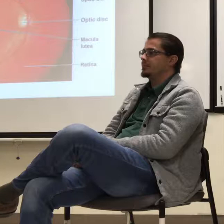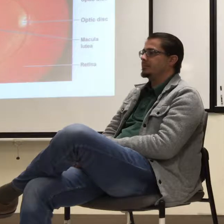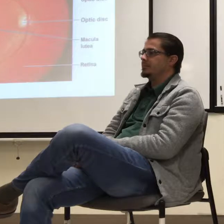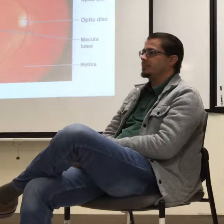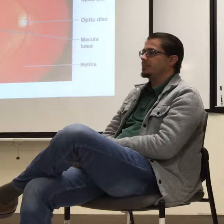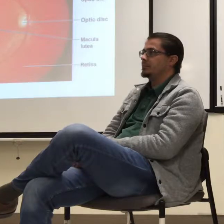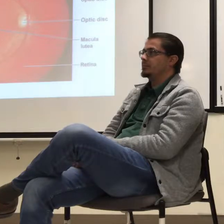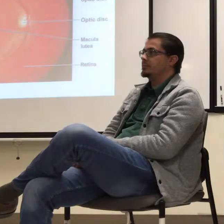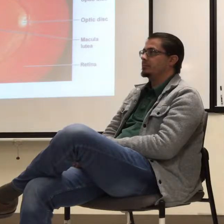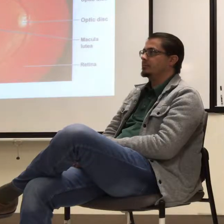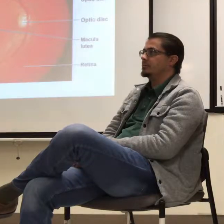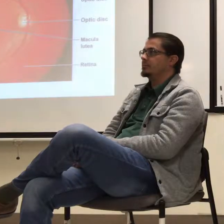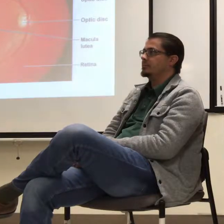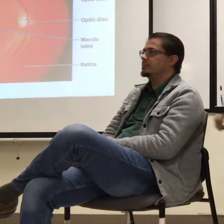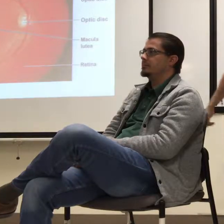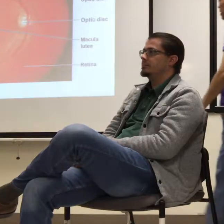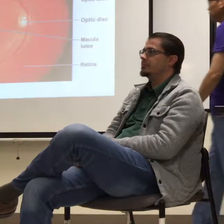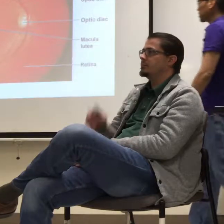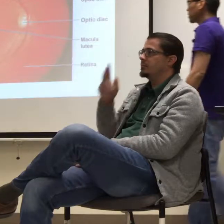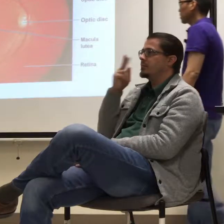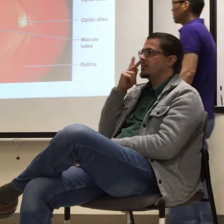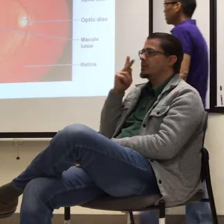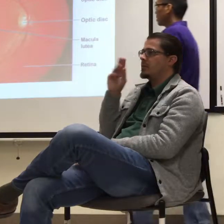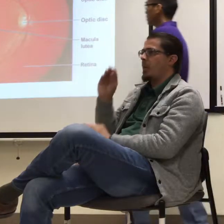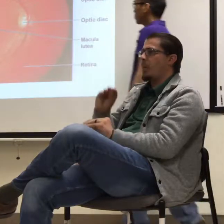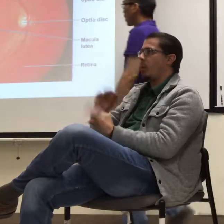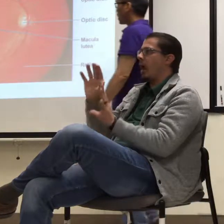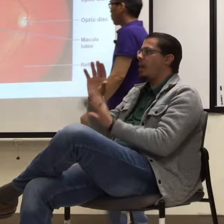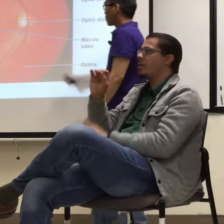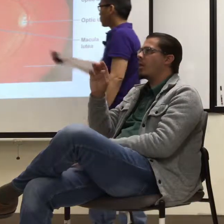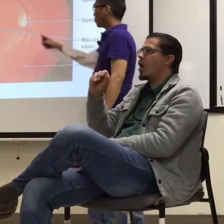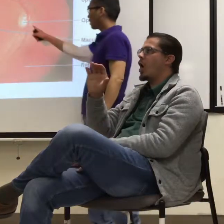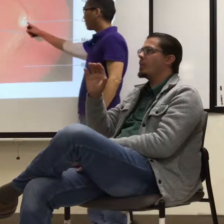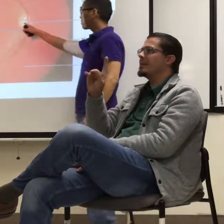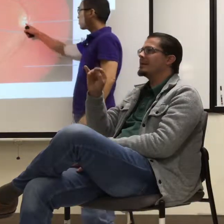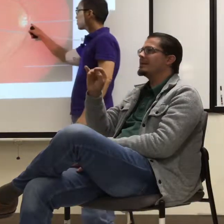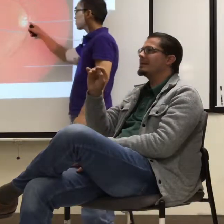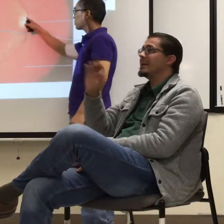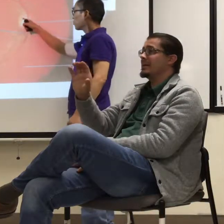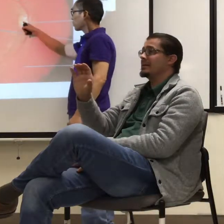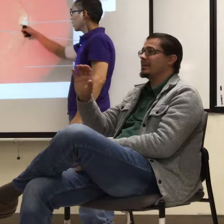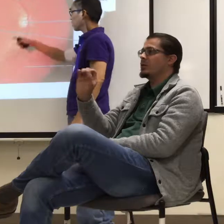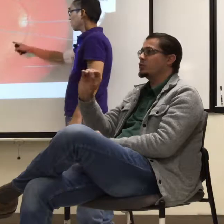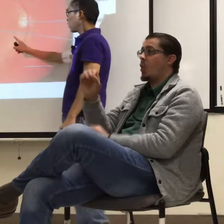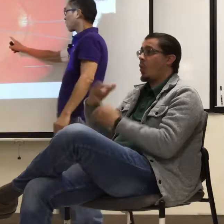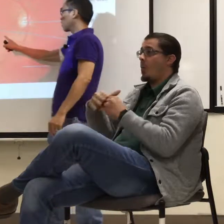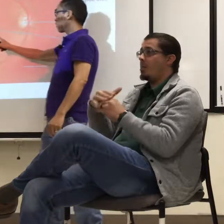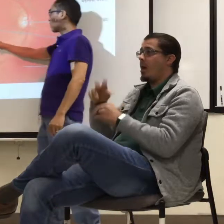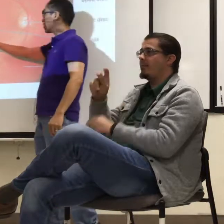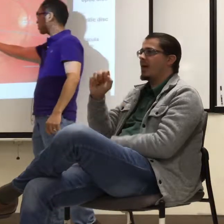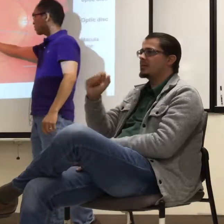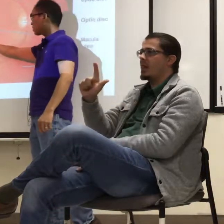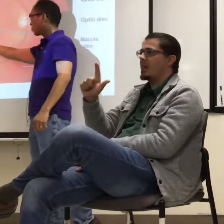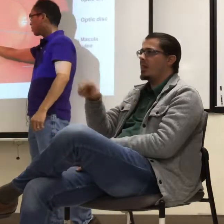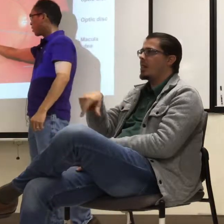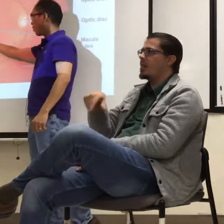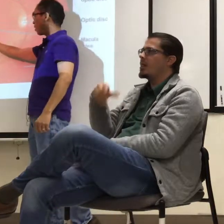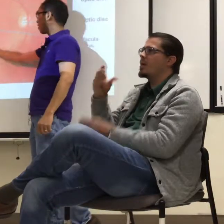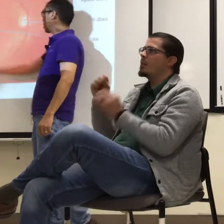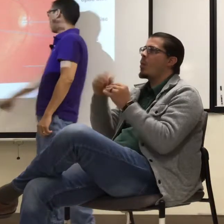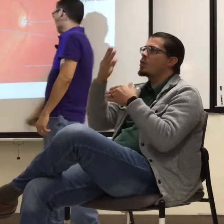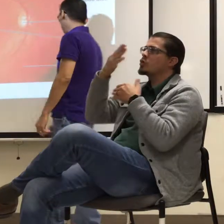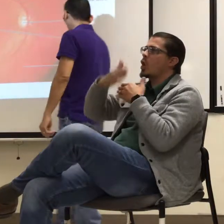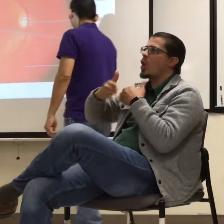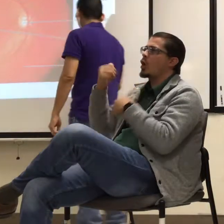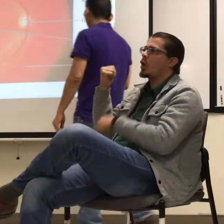So what you see here, it's a little brighter at the optic disc. It's brighter where there's no blood vessels. It's a little darker, so it doesn't project